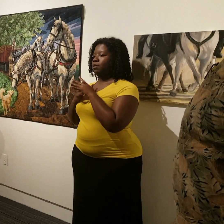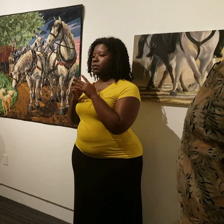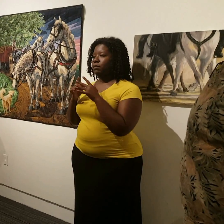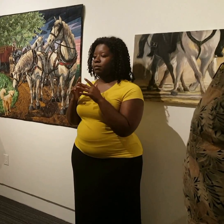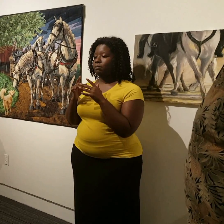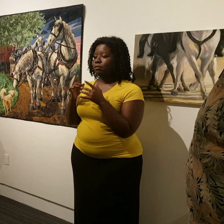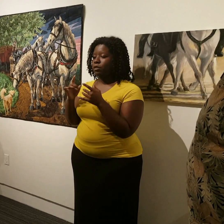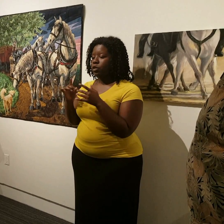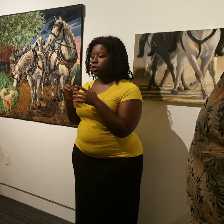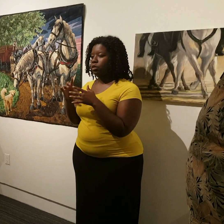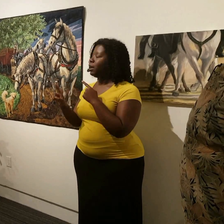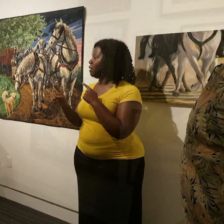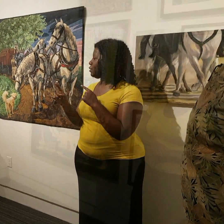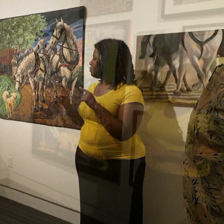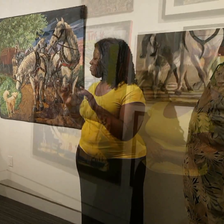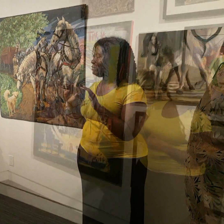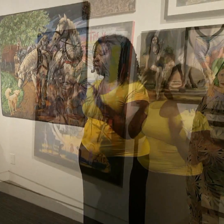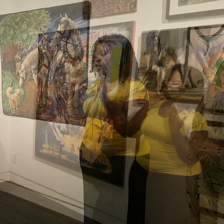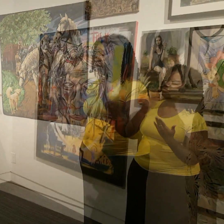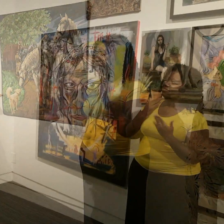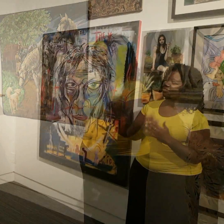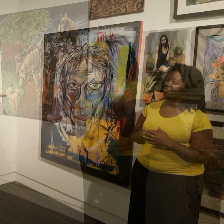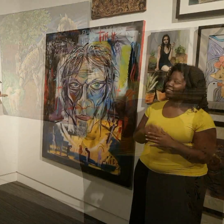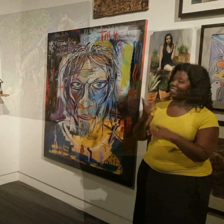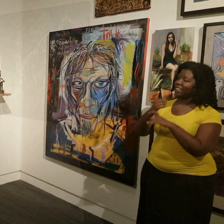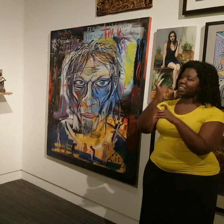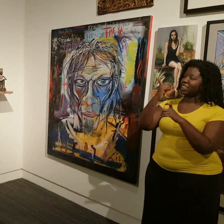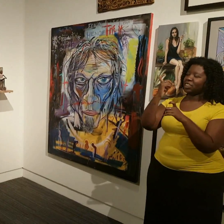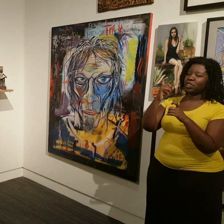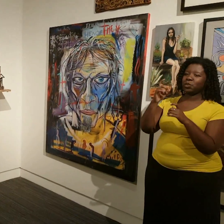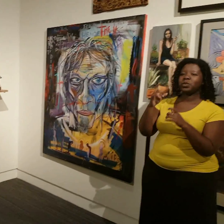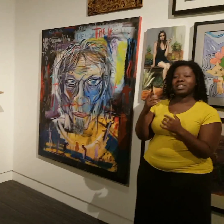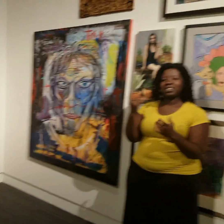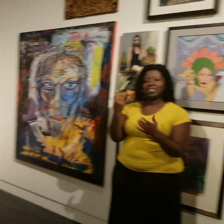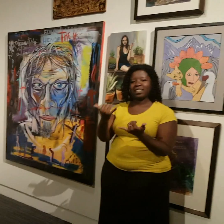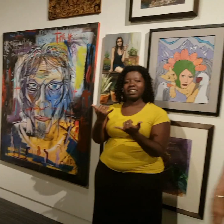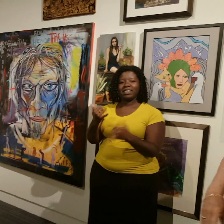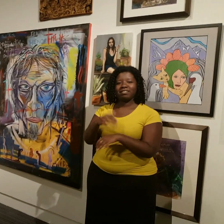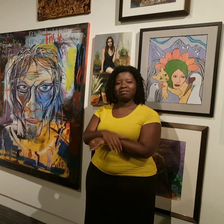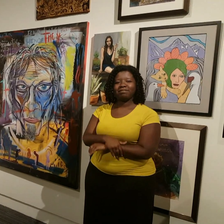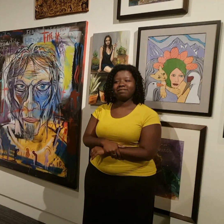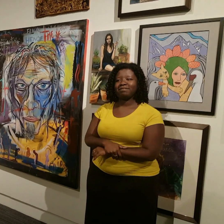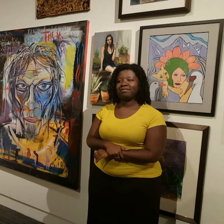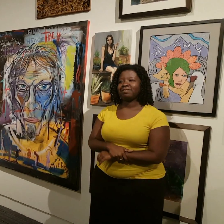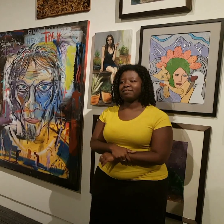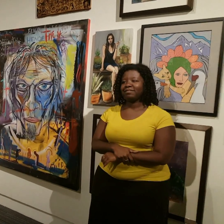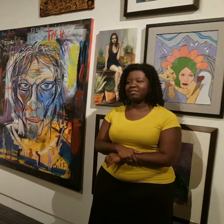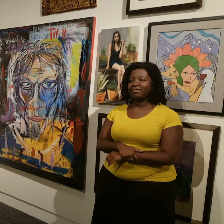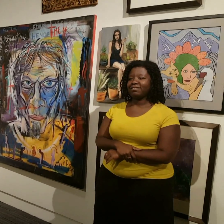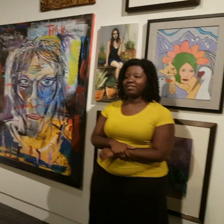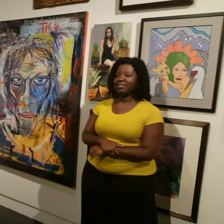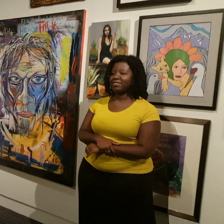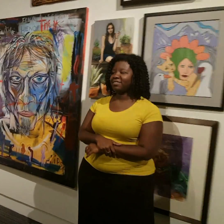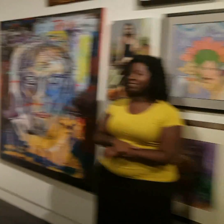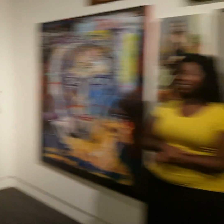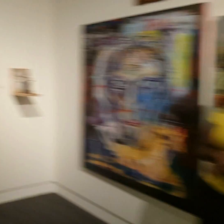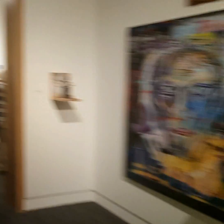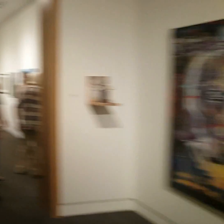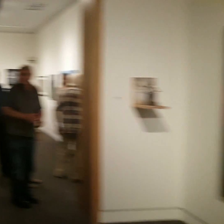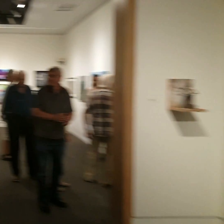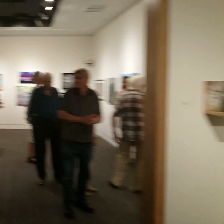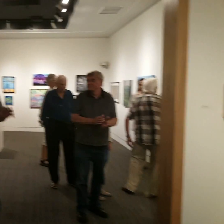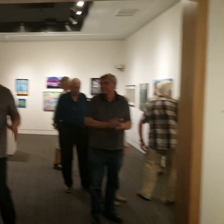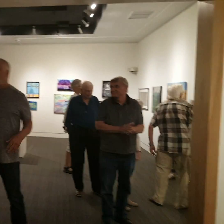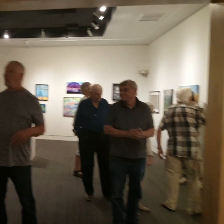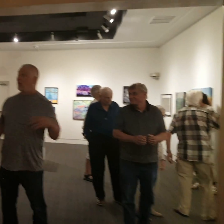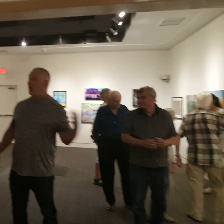they're downplayed in this quilt. You're in the winner's circle tonight. So it's not a self-portrait?